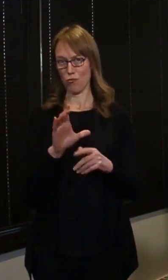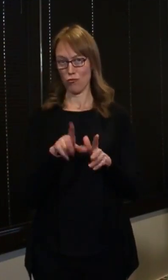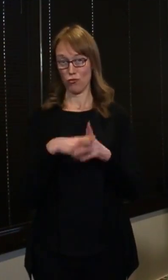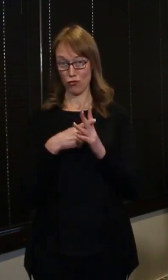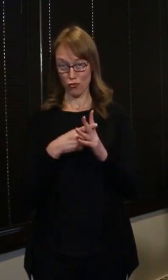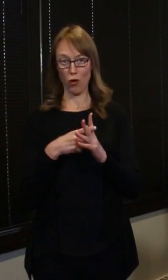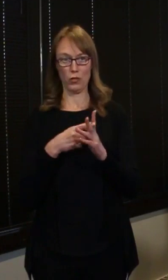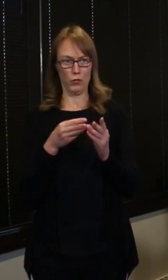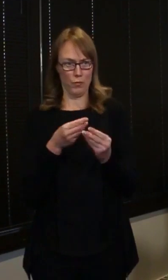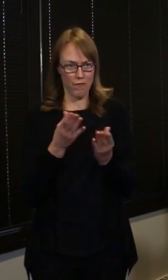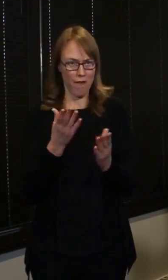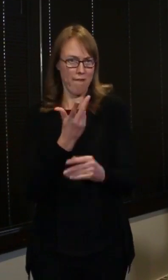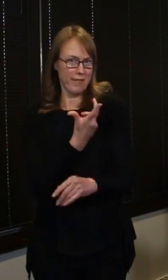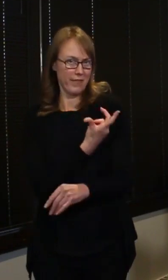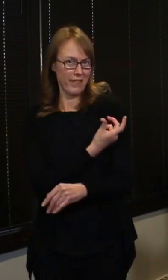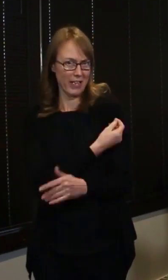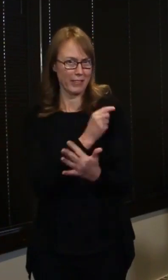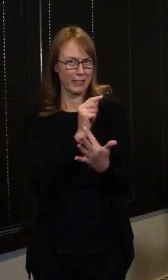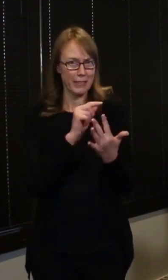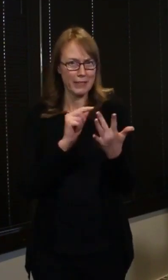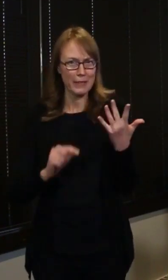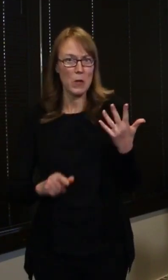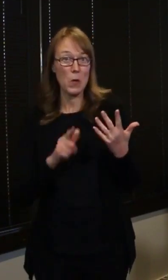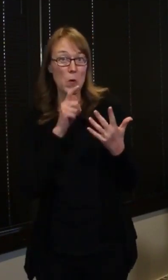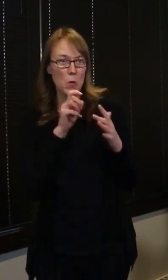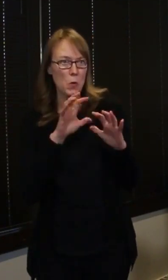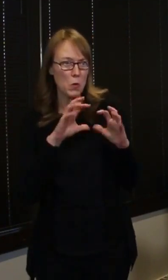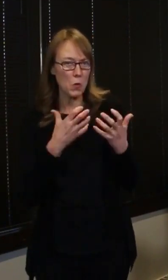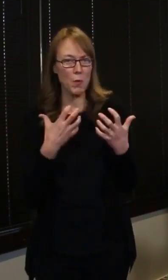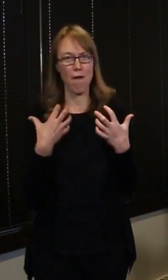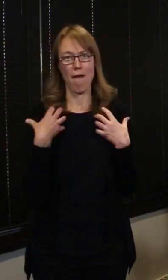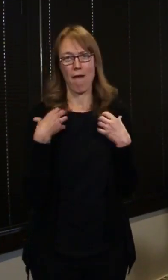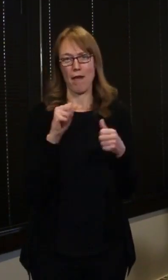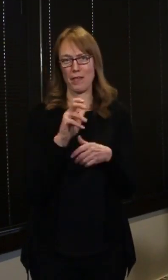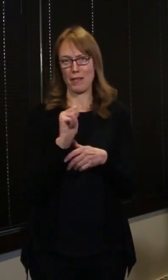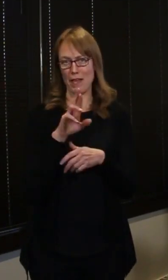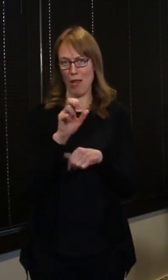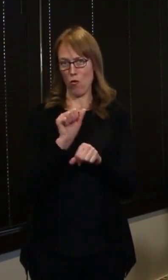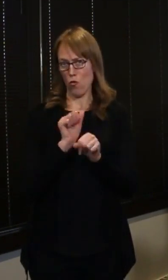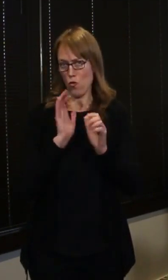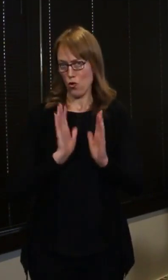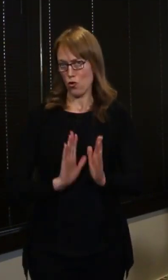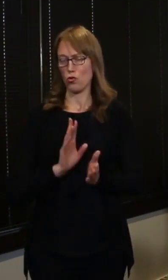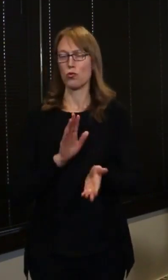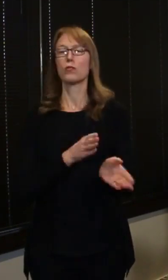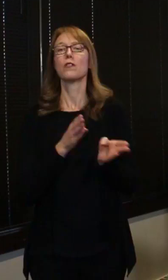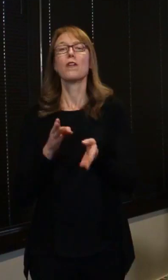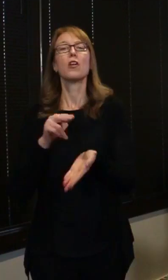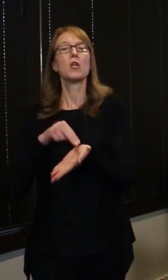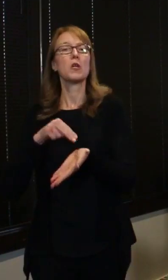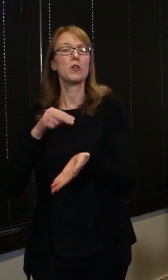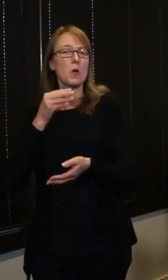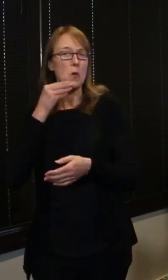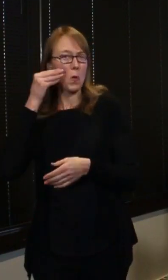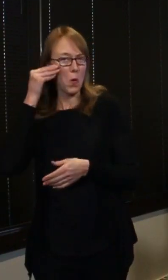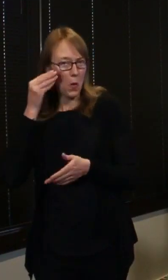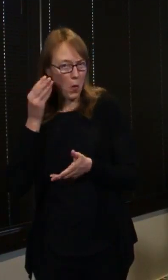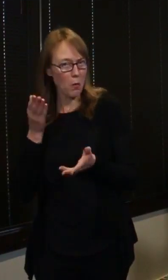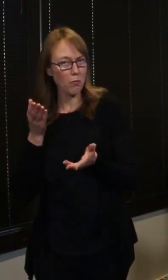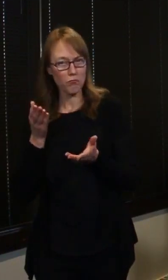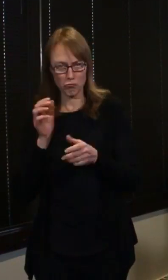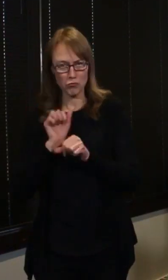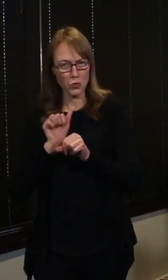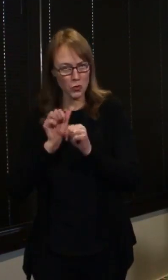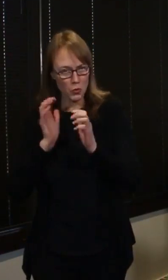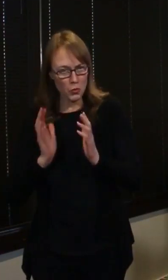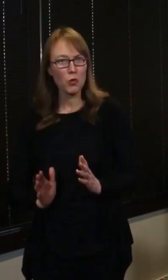care and nursing home patients. And over time, we've gotten better at how to run these clinics and supplies and all of the